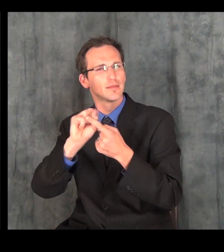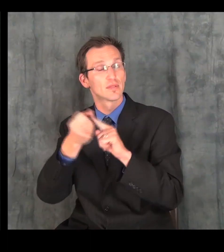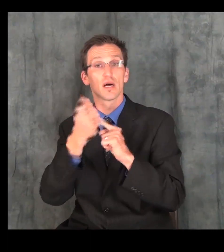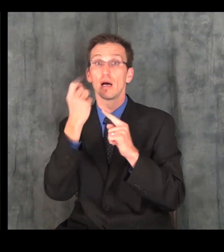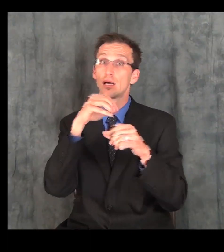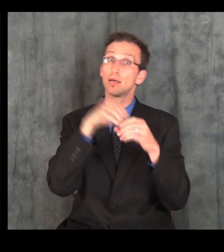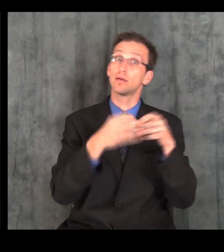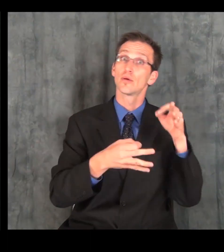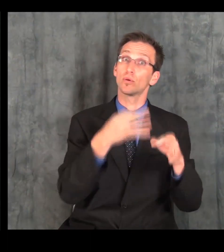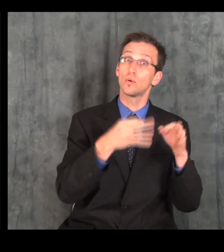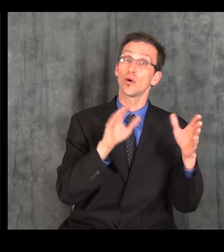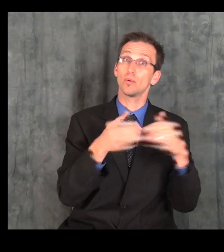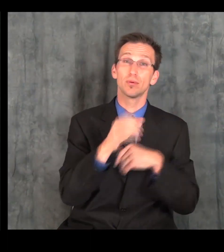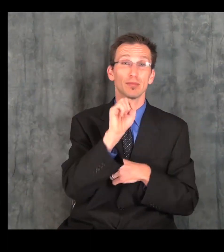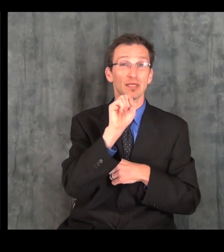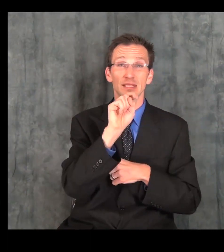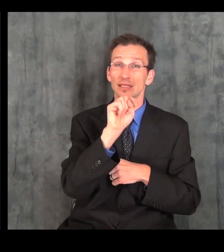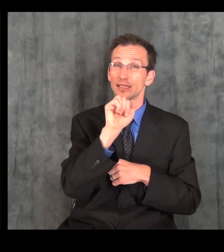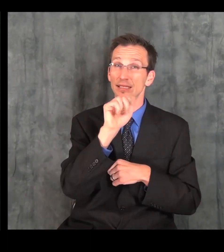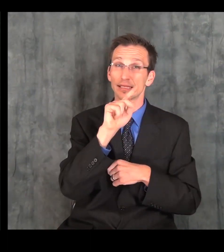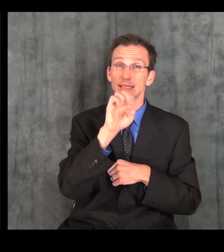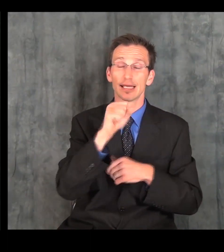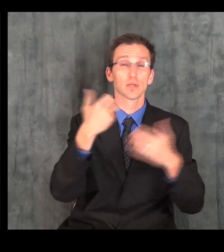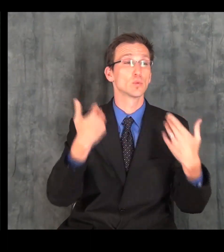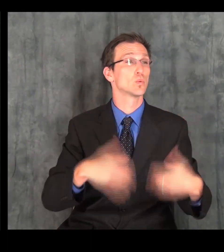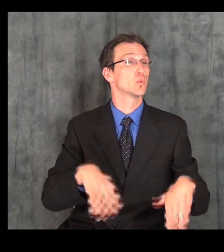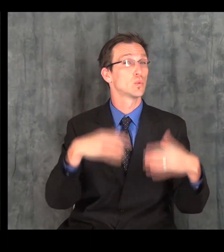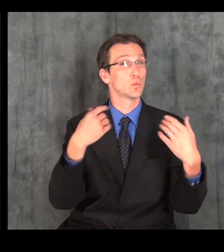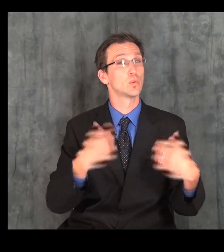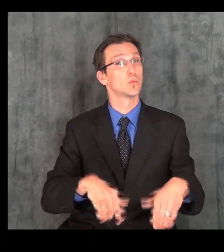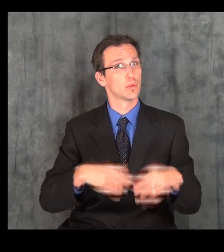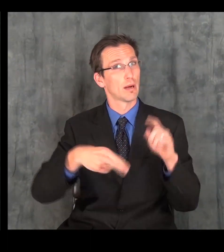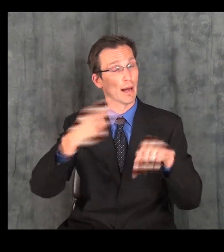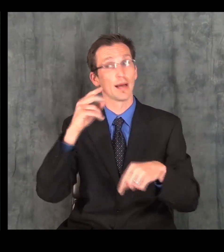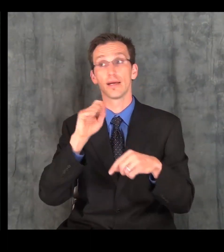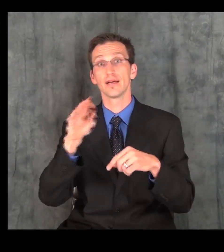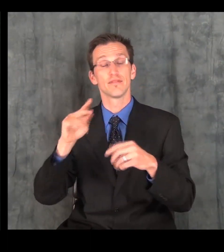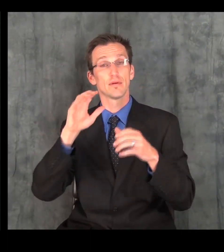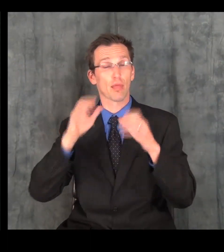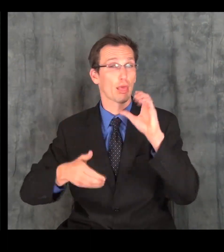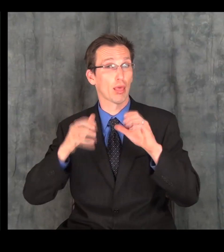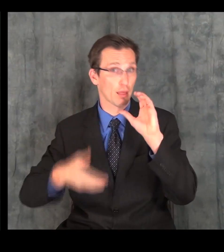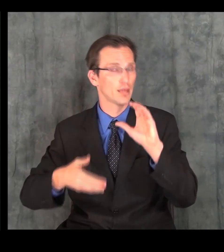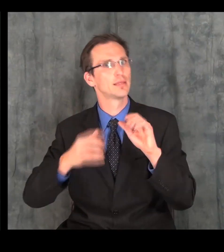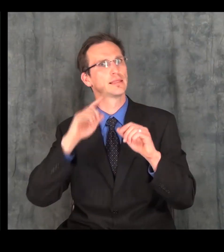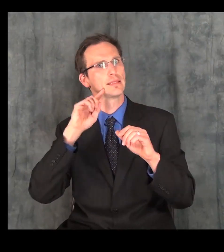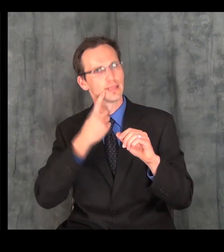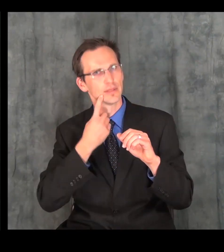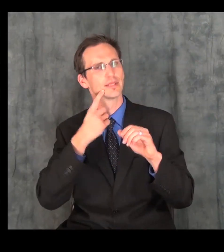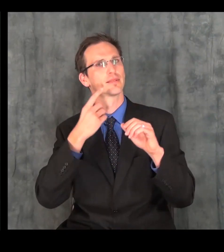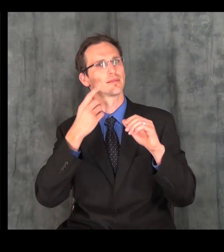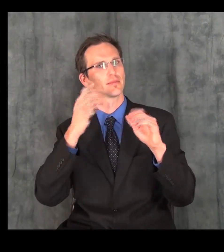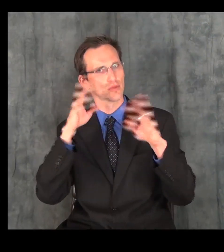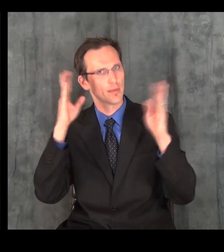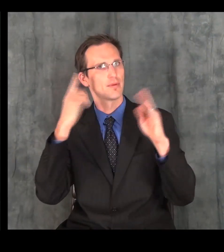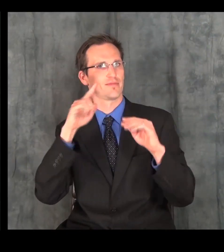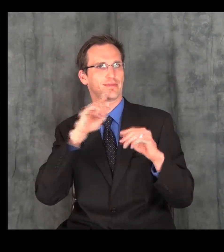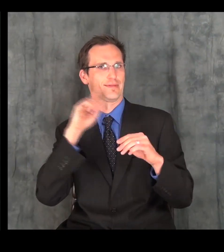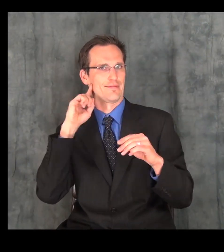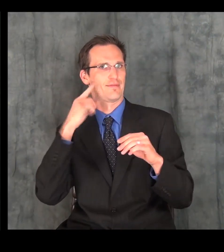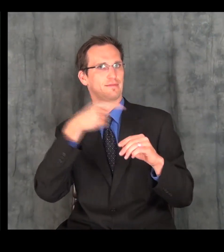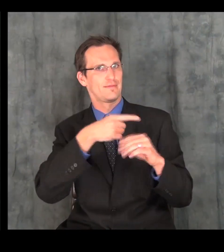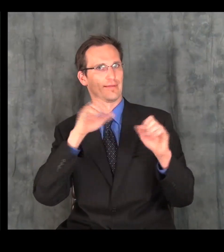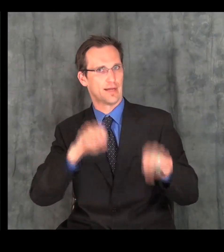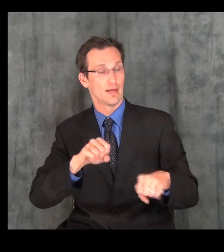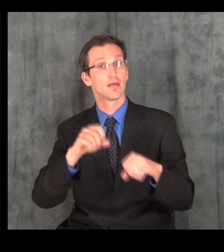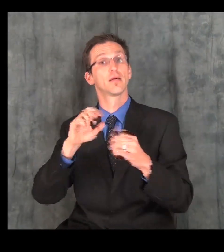when you're in a courtroom, and the potential there for communication breakdown could have serious consequences. So the interpreter should be able to mitigate that